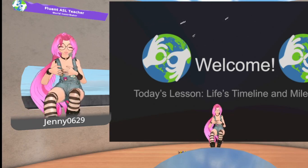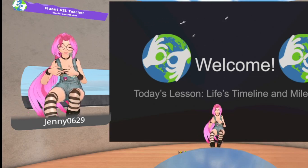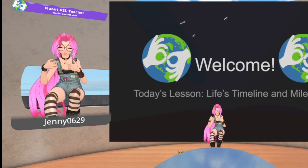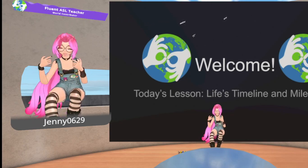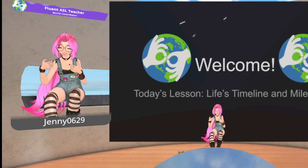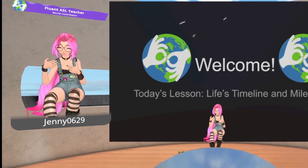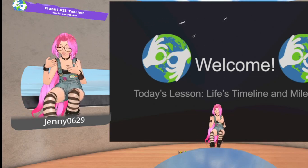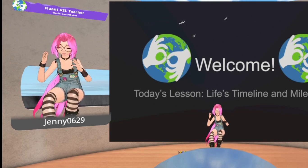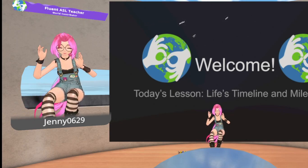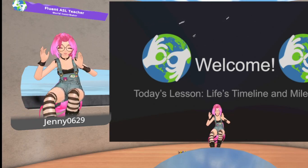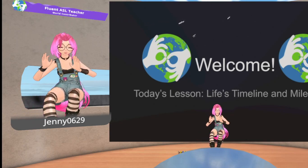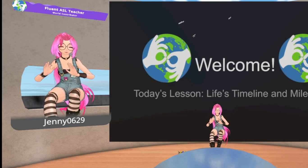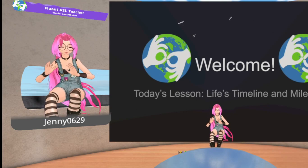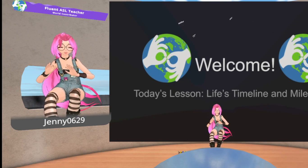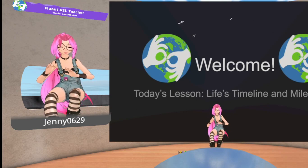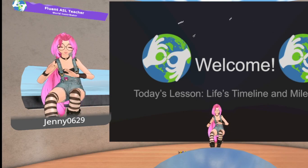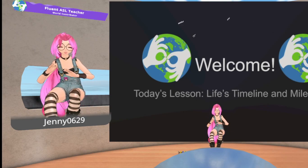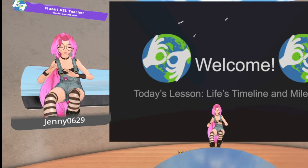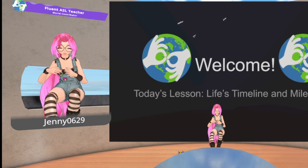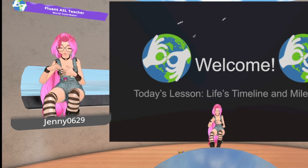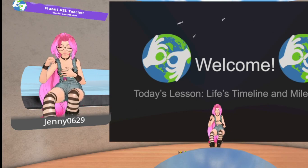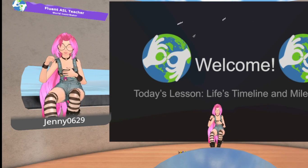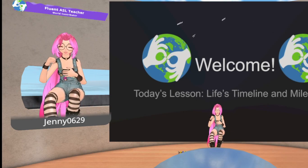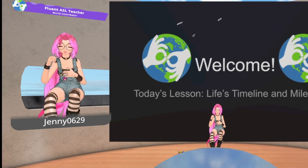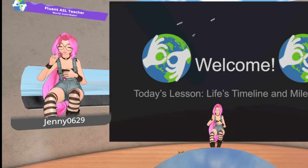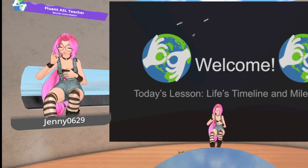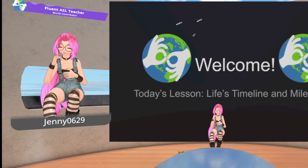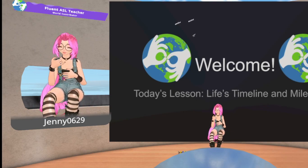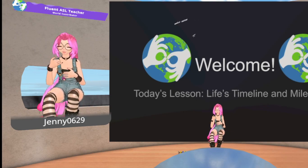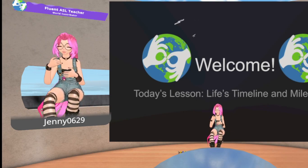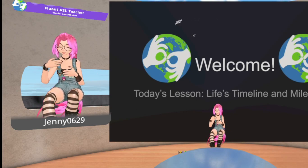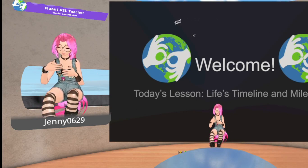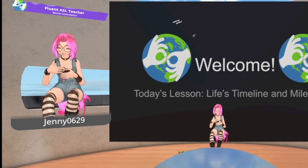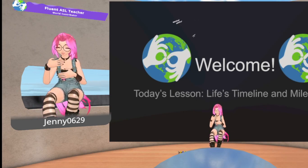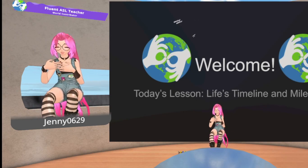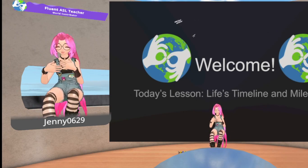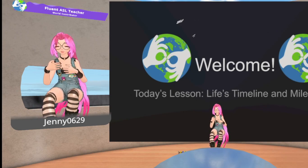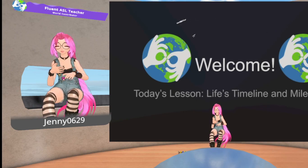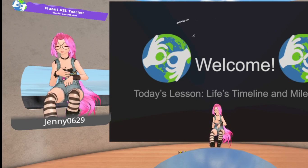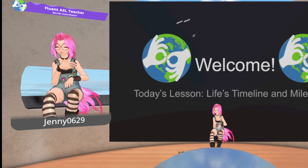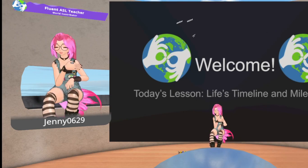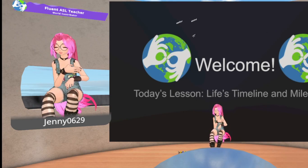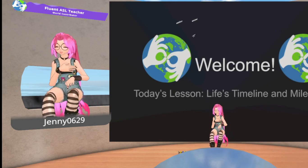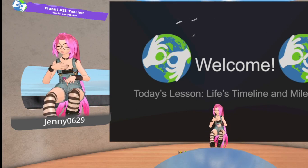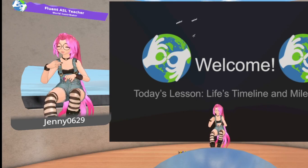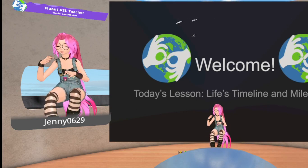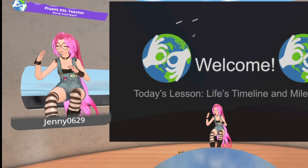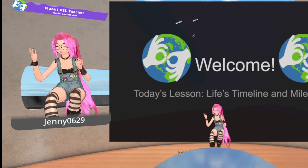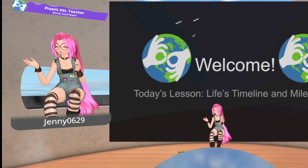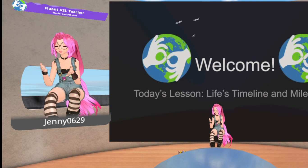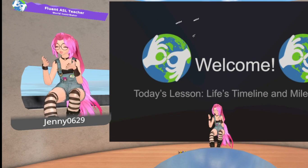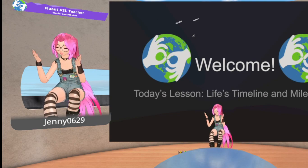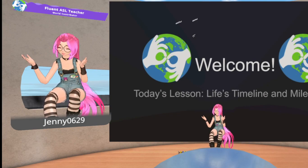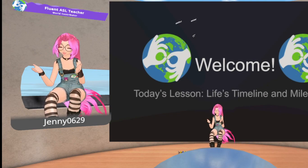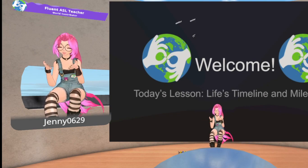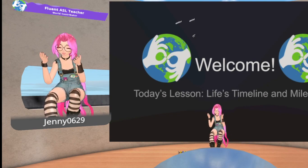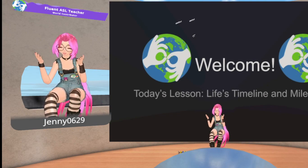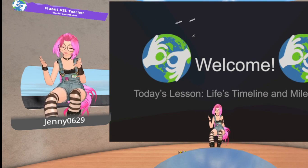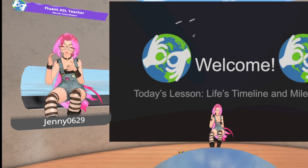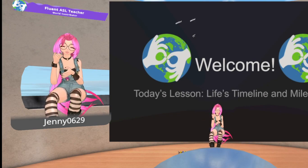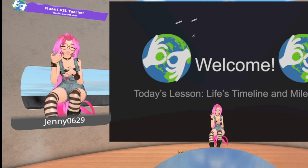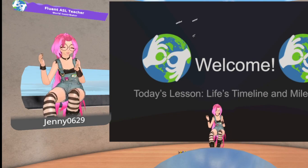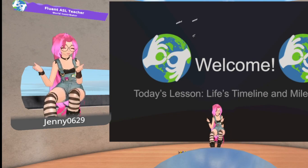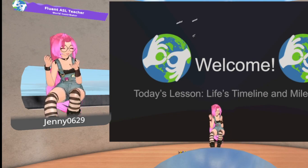mistakes is a really great part of learning, and making a mistake is going to help you improve even faster. So I always want to